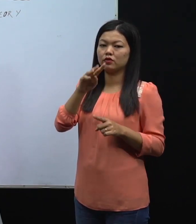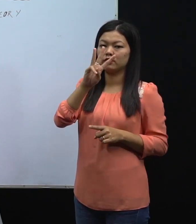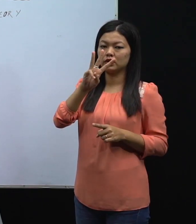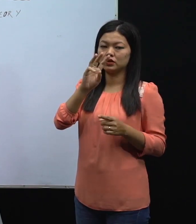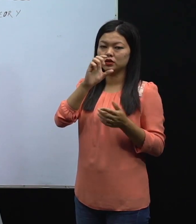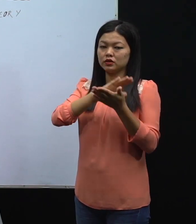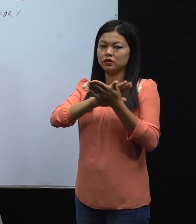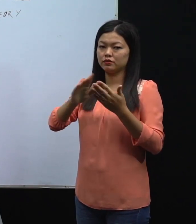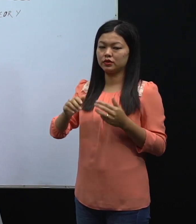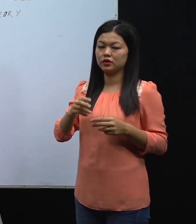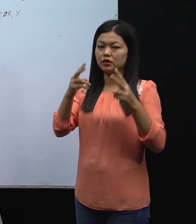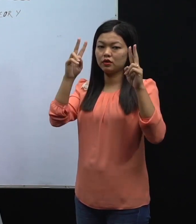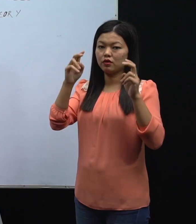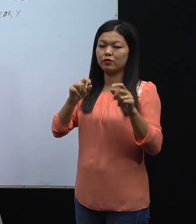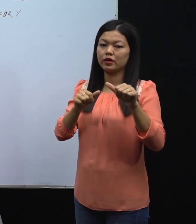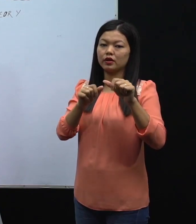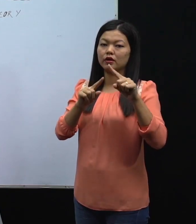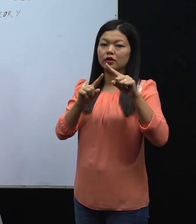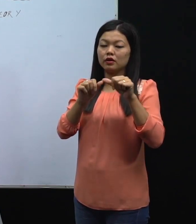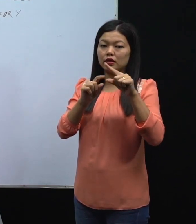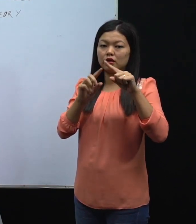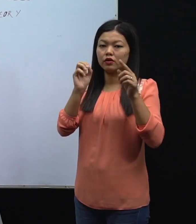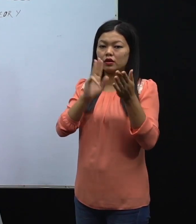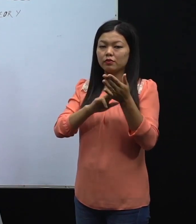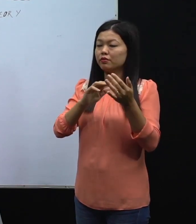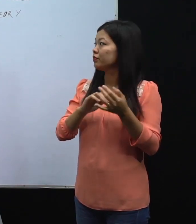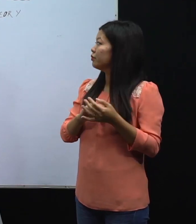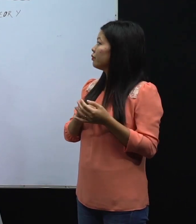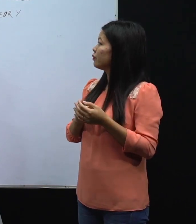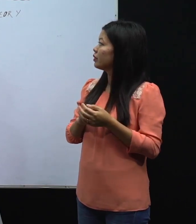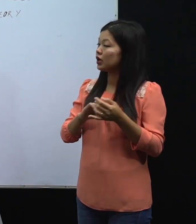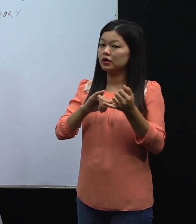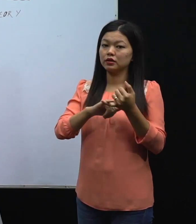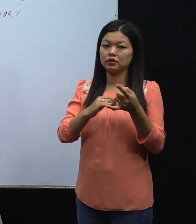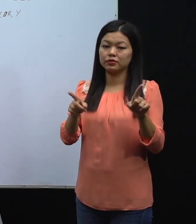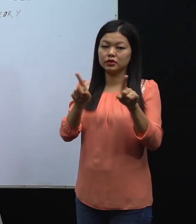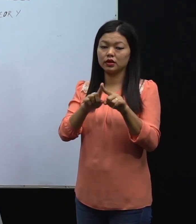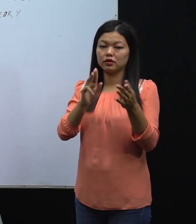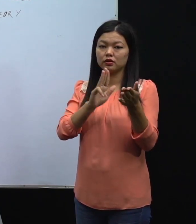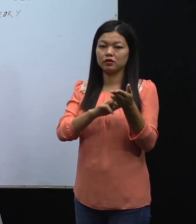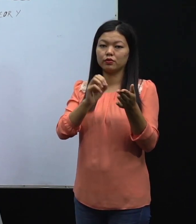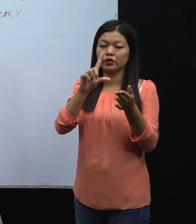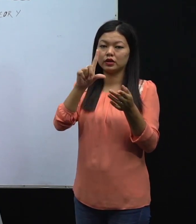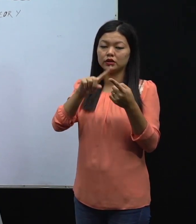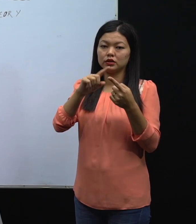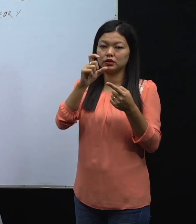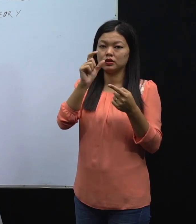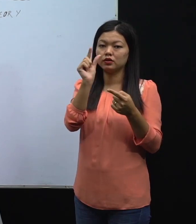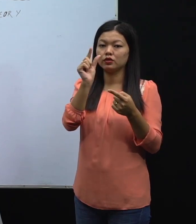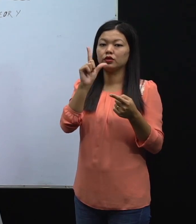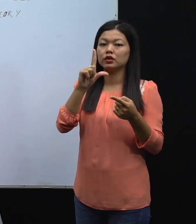is atoms and molecules. Okay, so today we'll discuss about Dalton atomic theory. Clear?